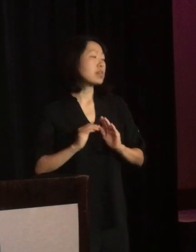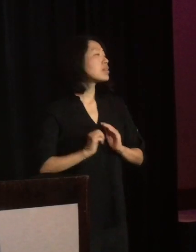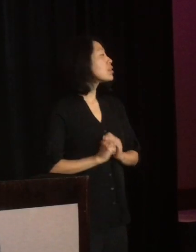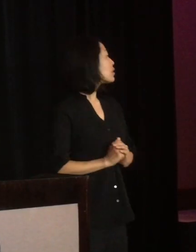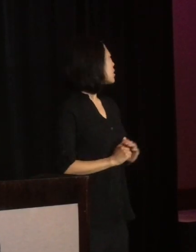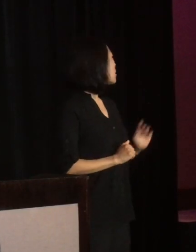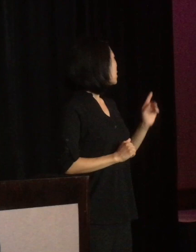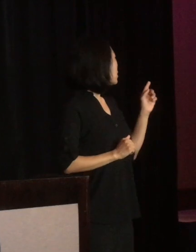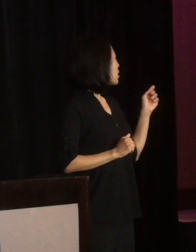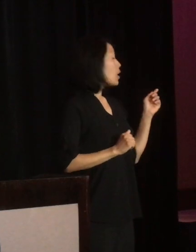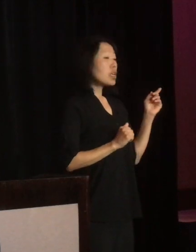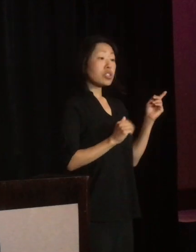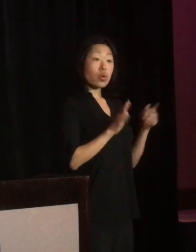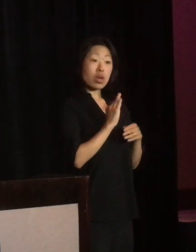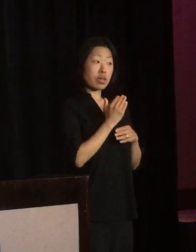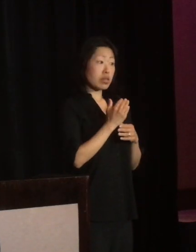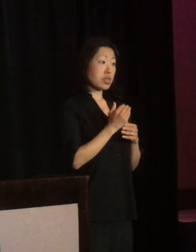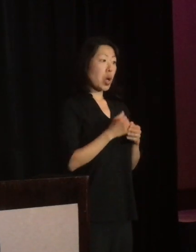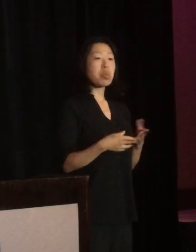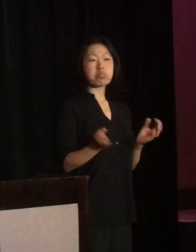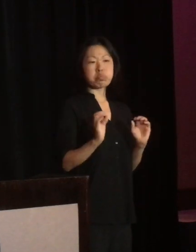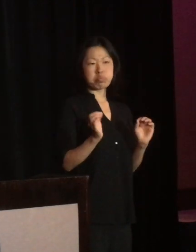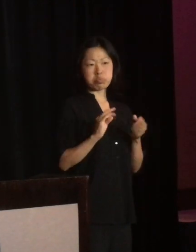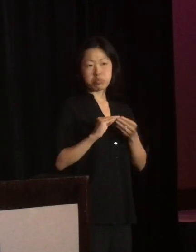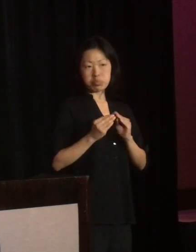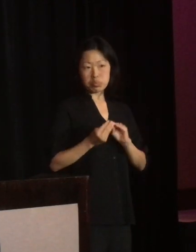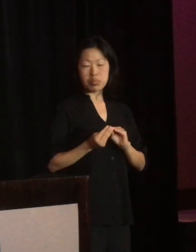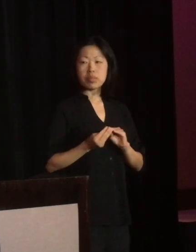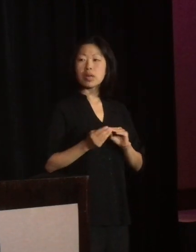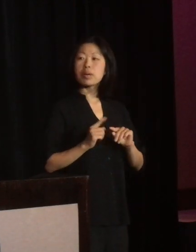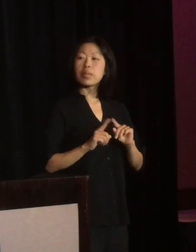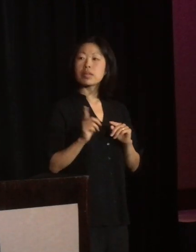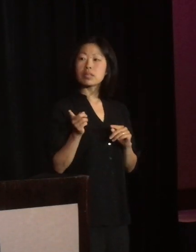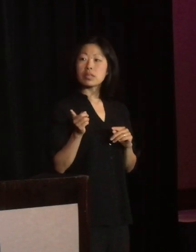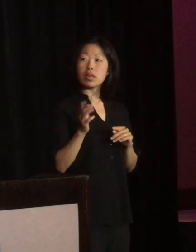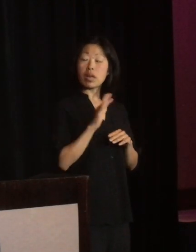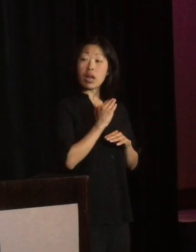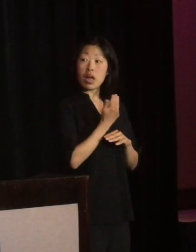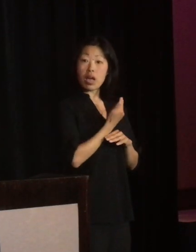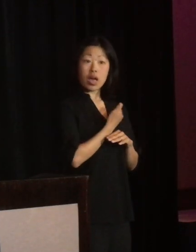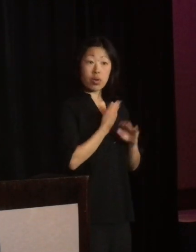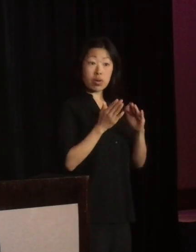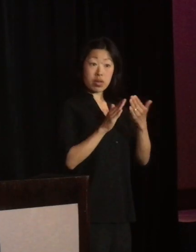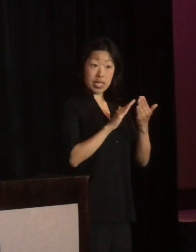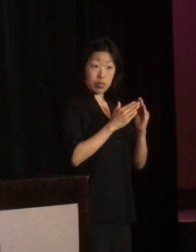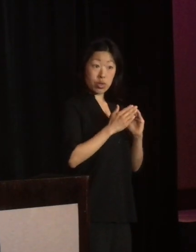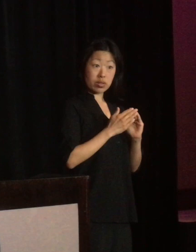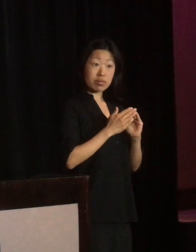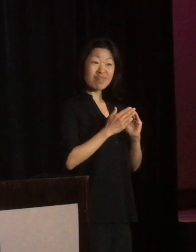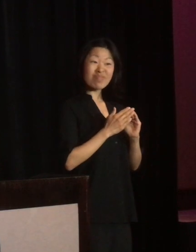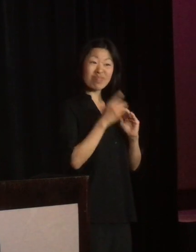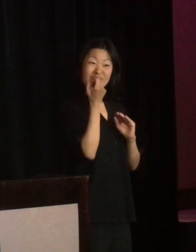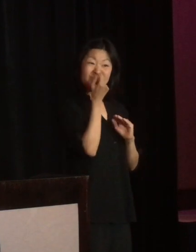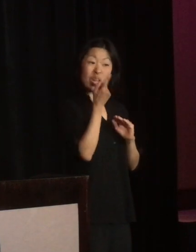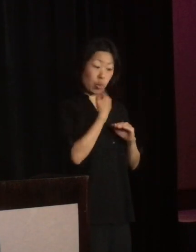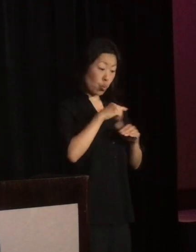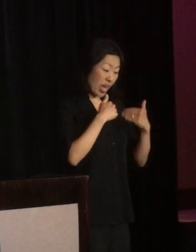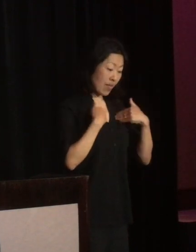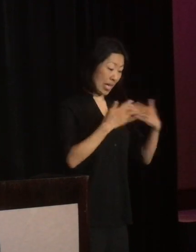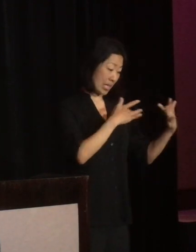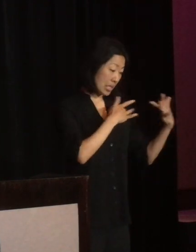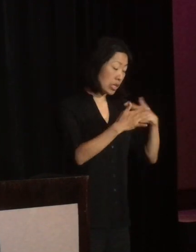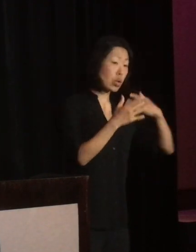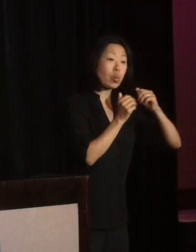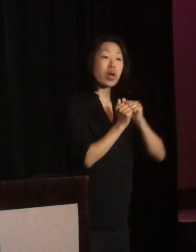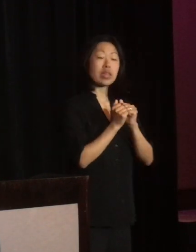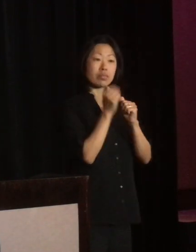with some of our folks in community who are talking about these issues is that, we have concerns. We have concerns